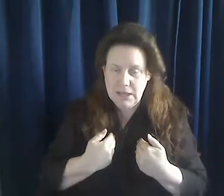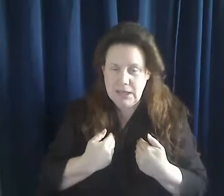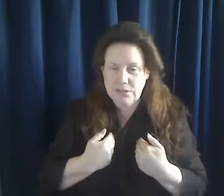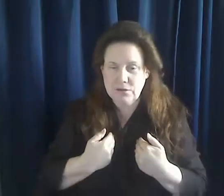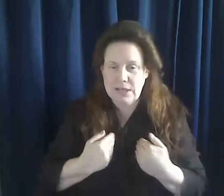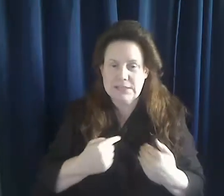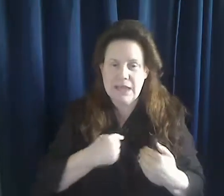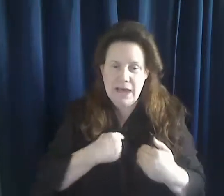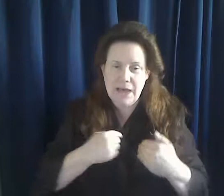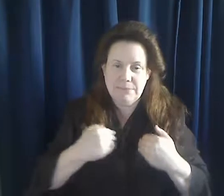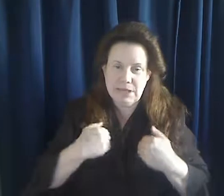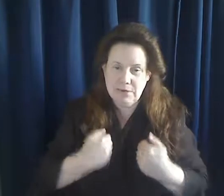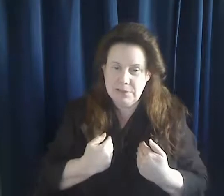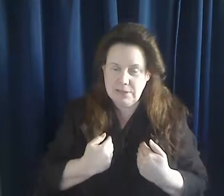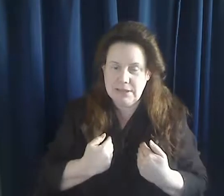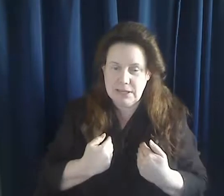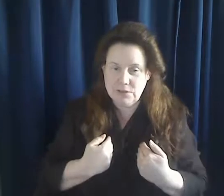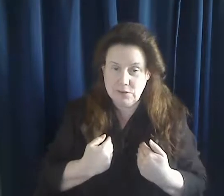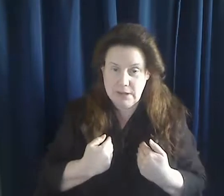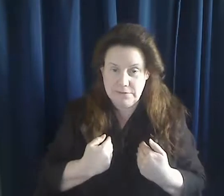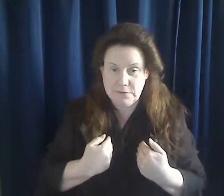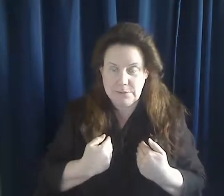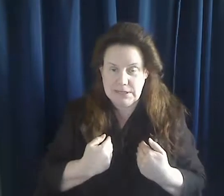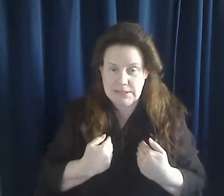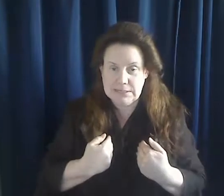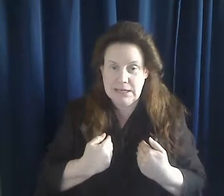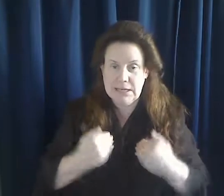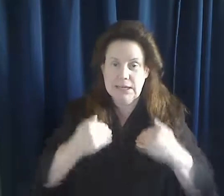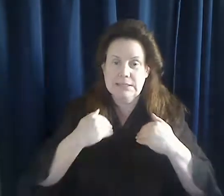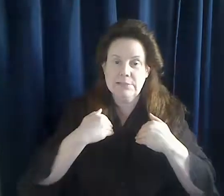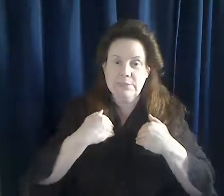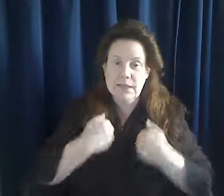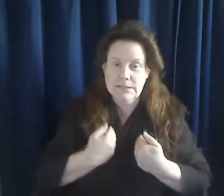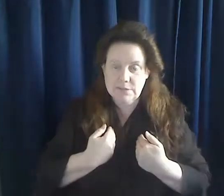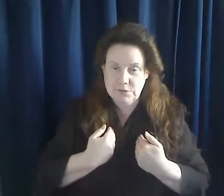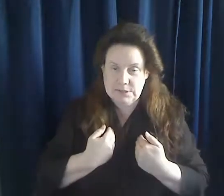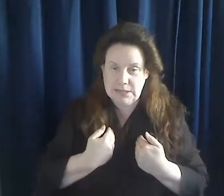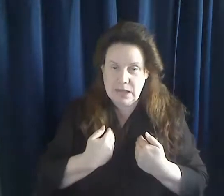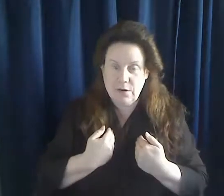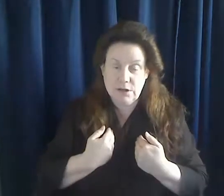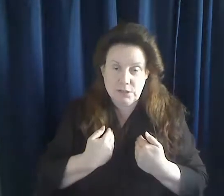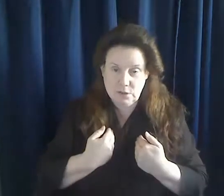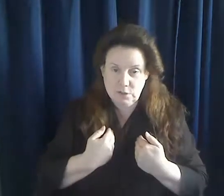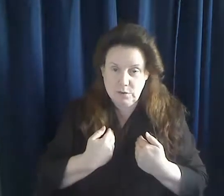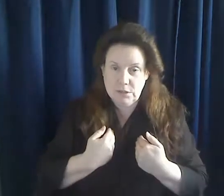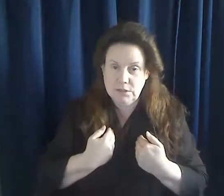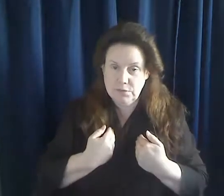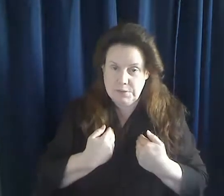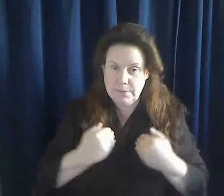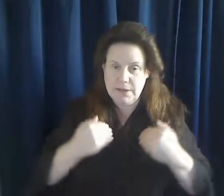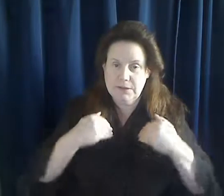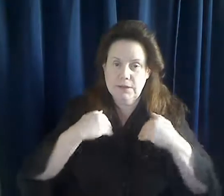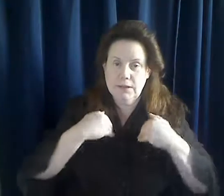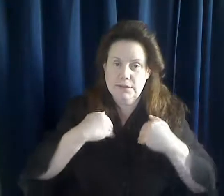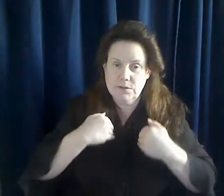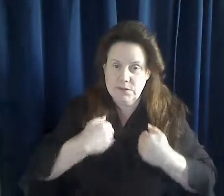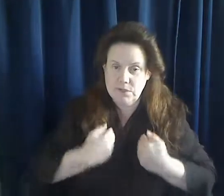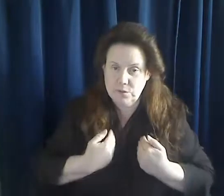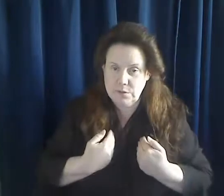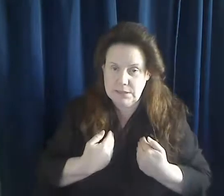And you can say I'm tired, but again you don't have to because it's implied. Someone just said how are you, you're responding, so the you